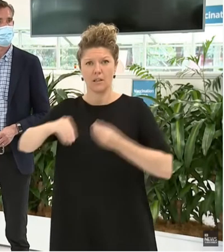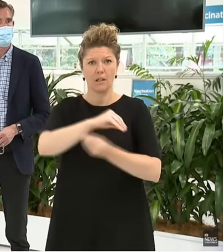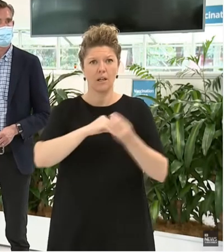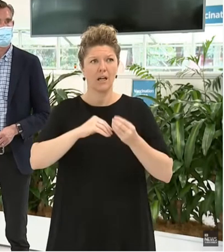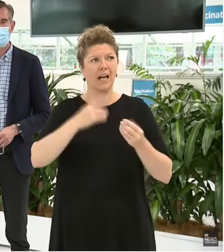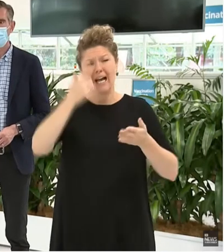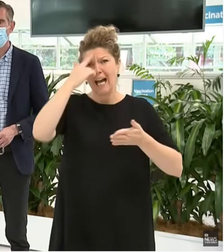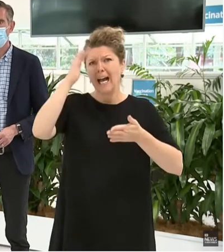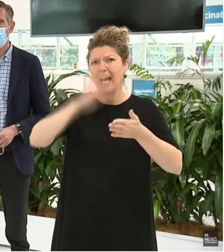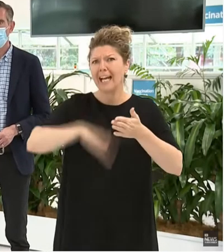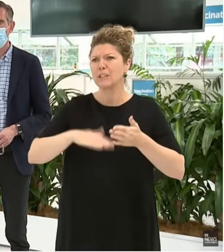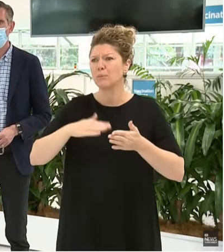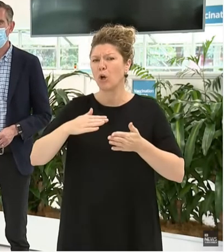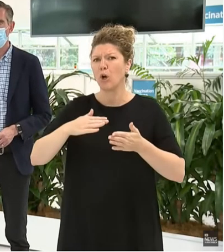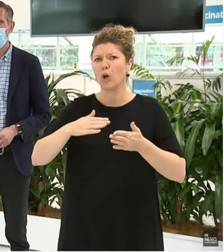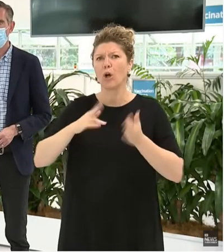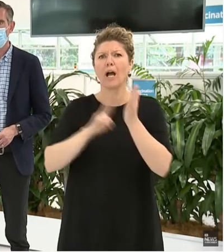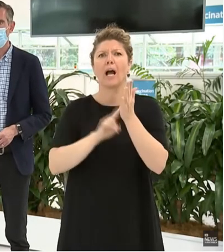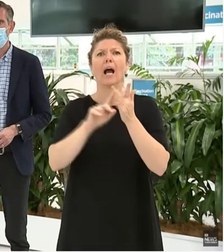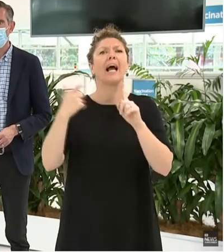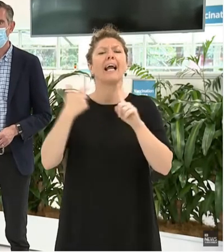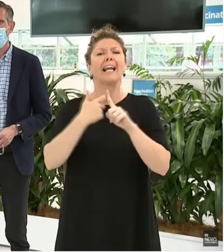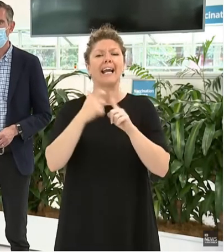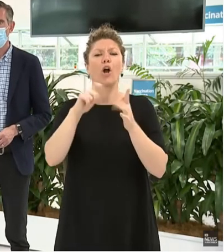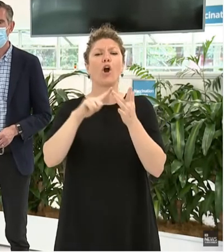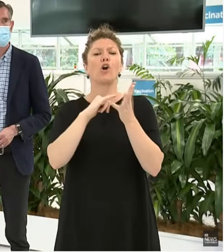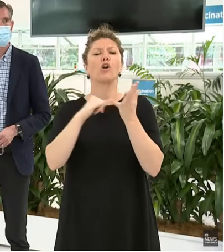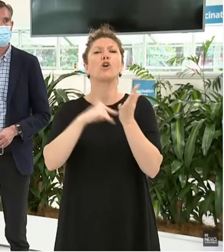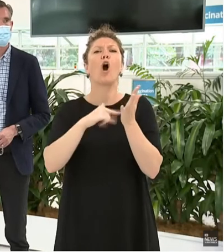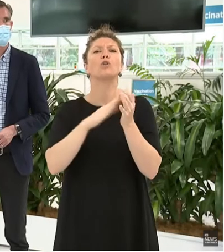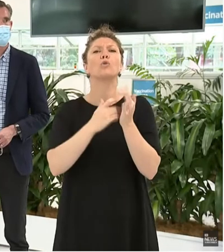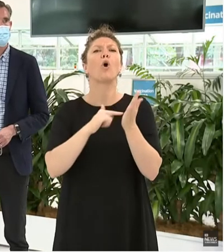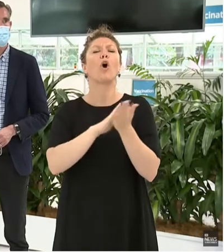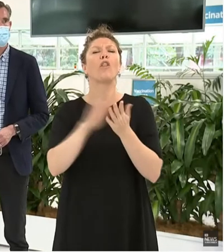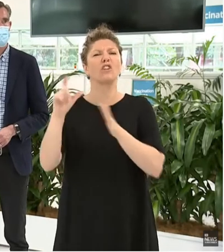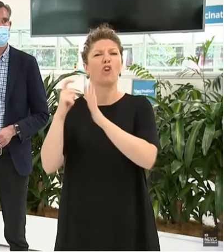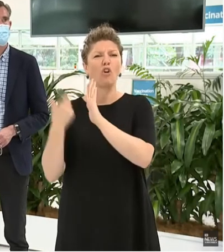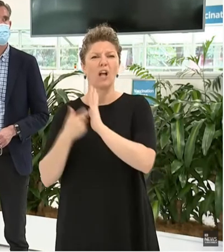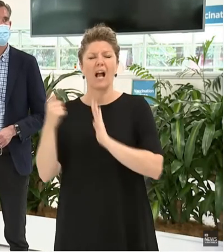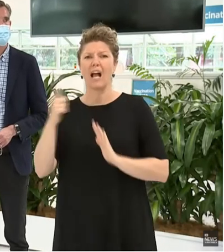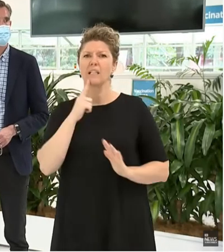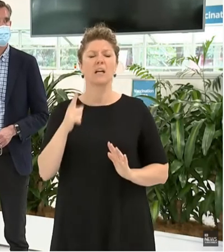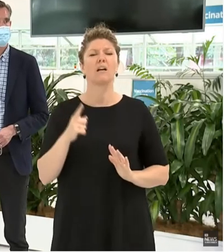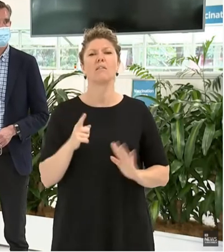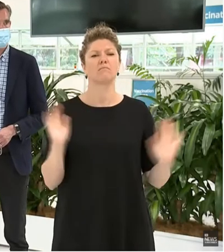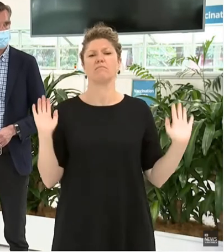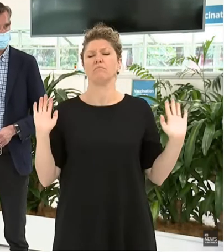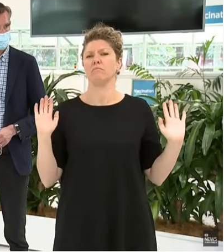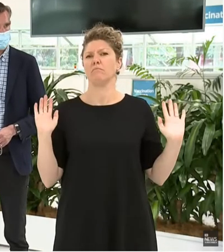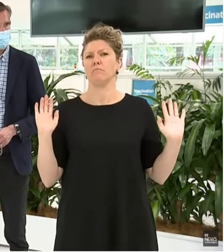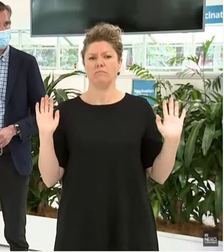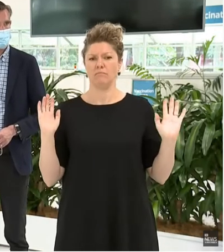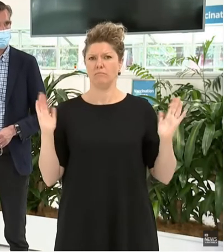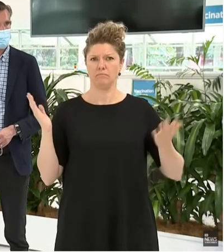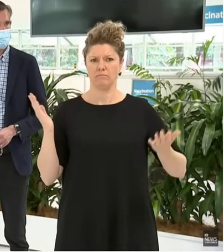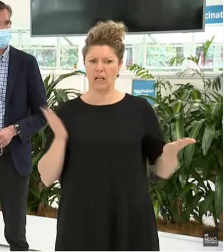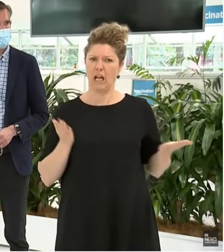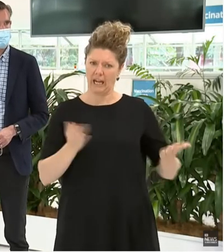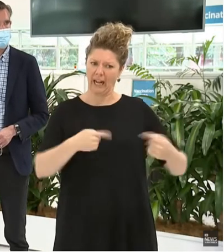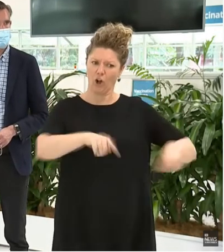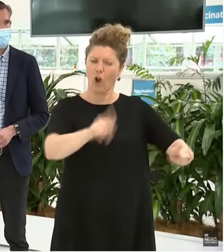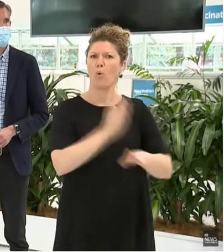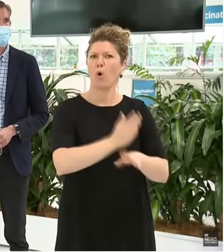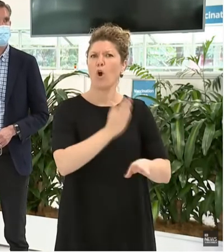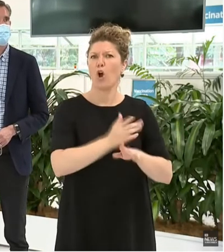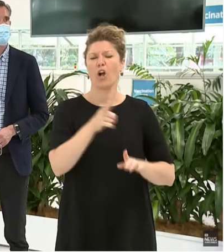some experts, what, sorry? Some experts, including Nick Coatsworth, are saying, let them go to work. I'm sure obviously you would